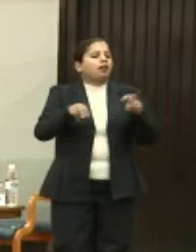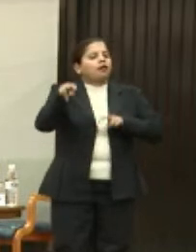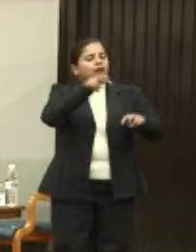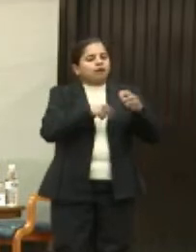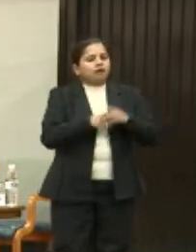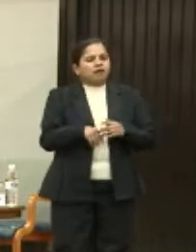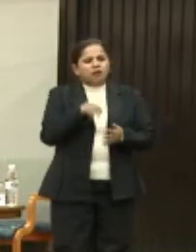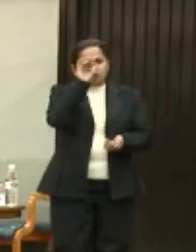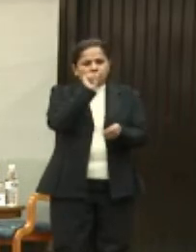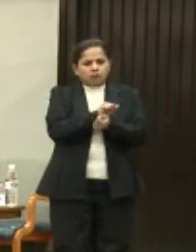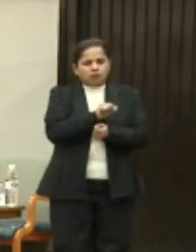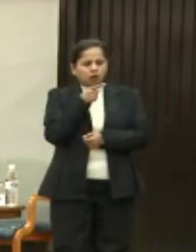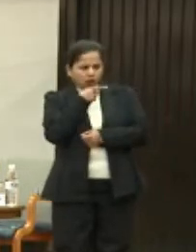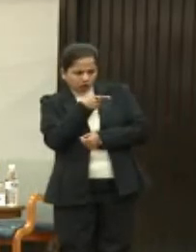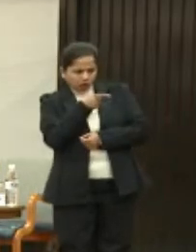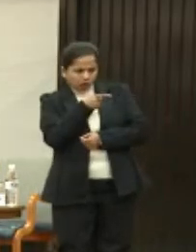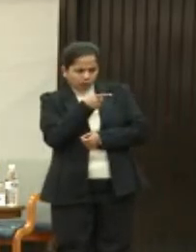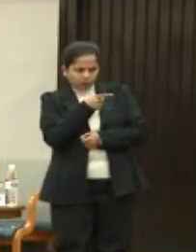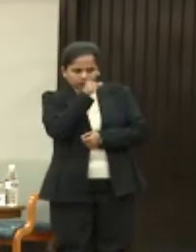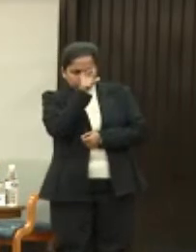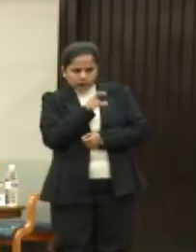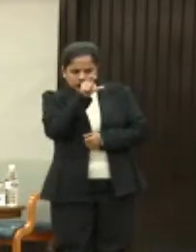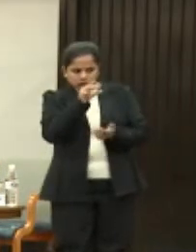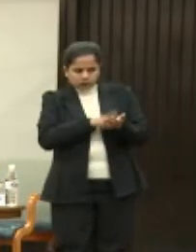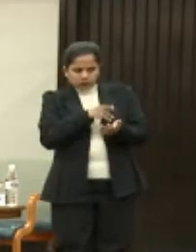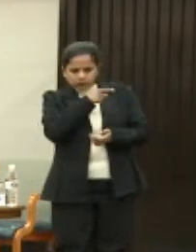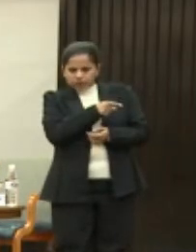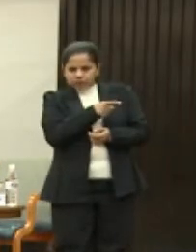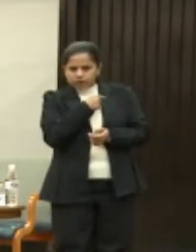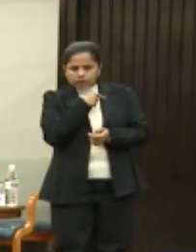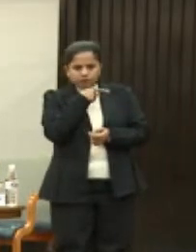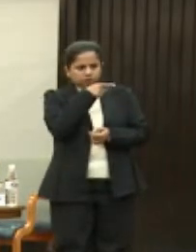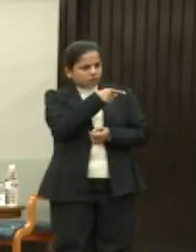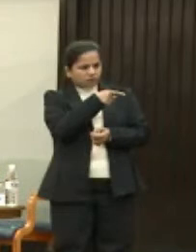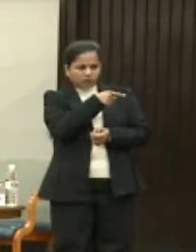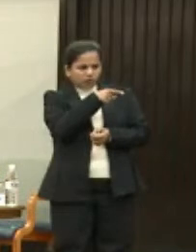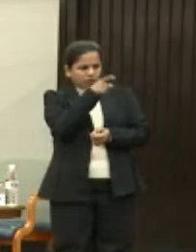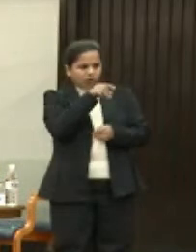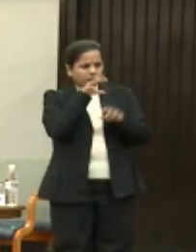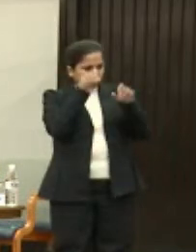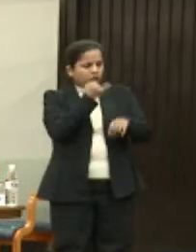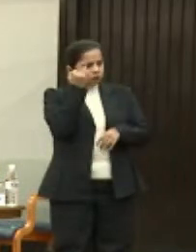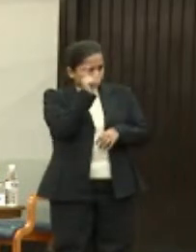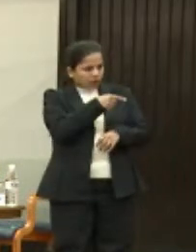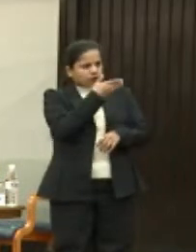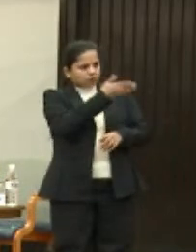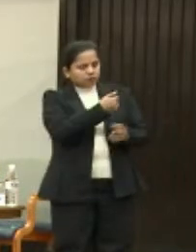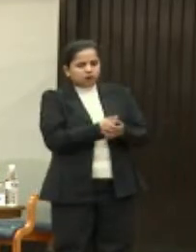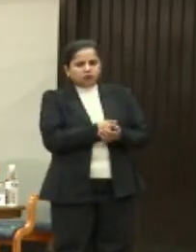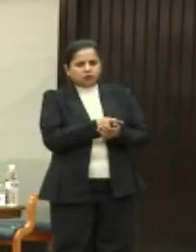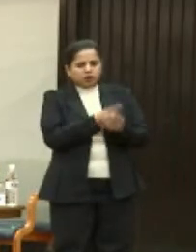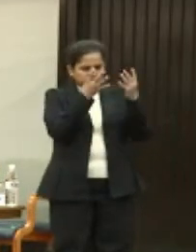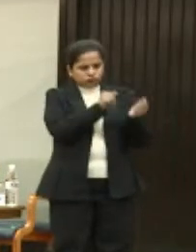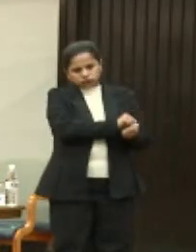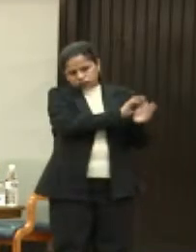The cops caught hold of him. Said, "You're a vagrant." Put him in the